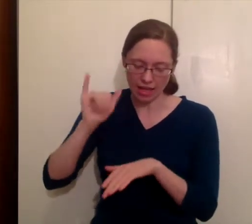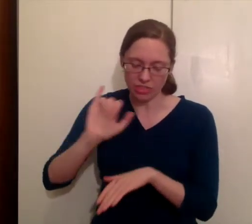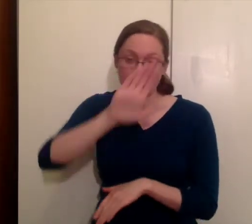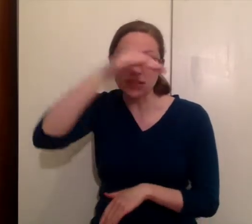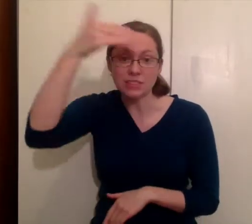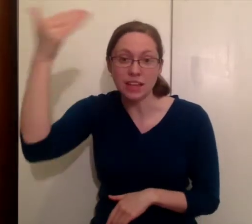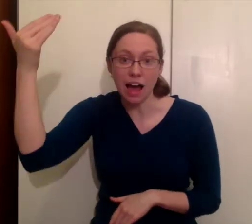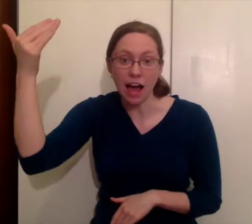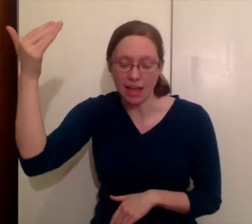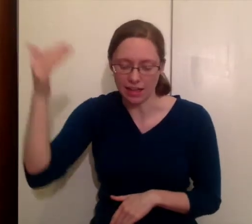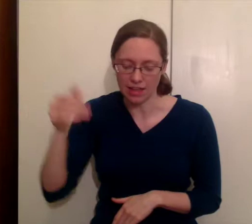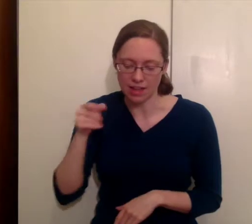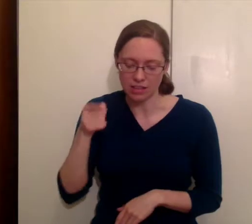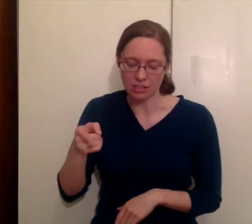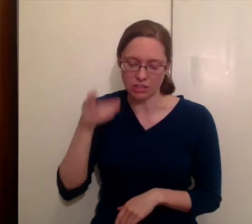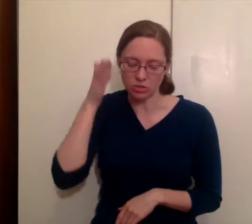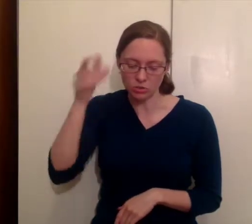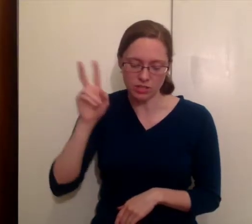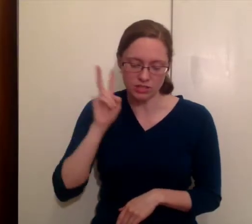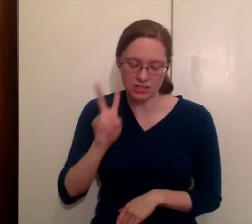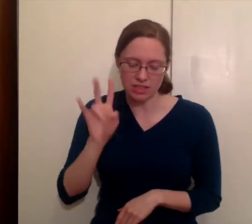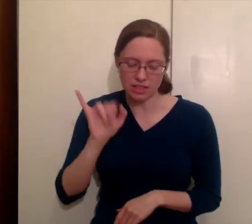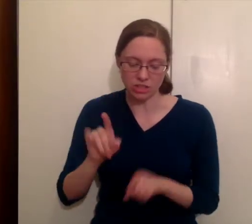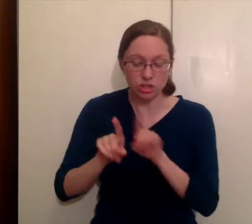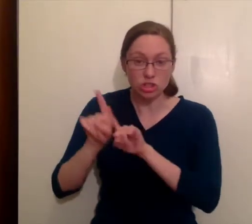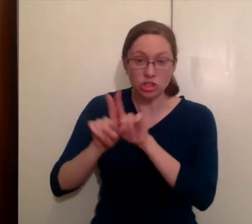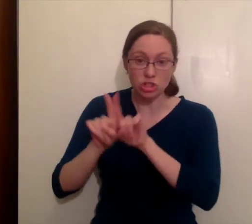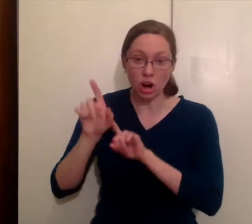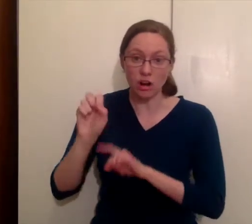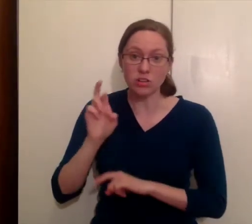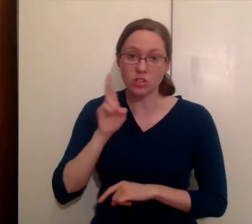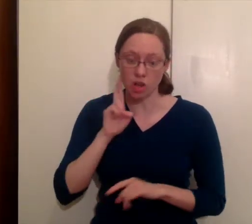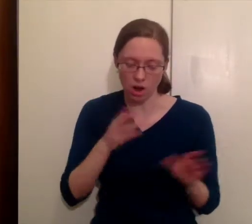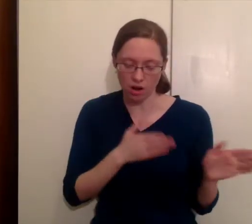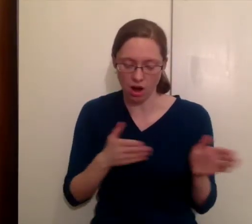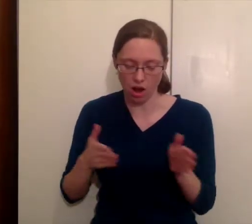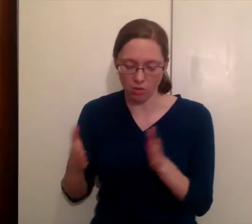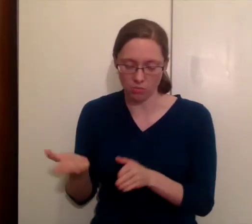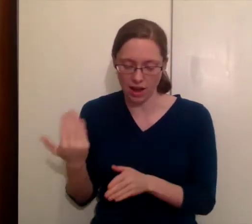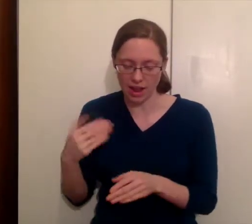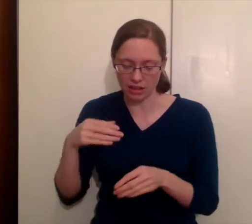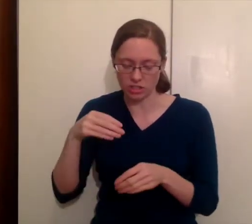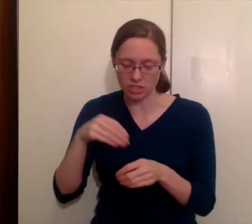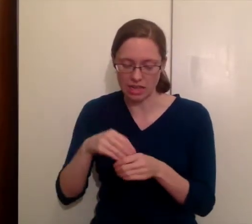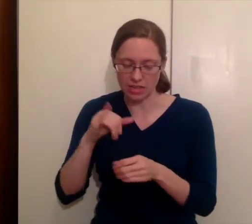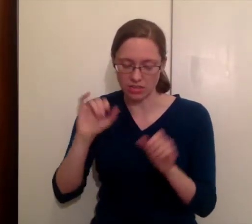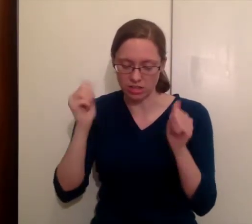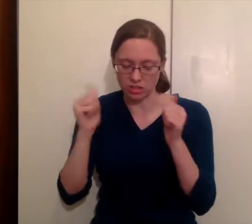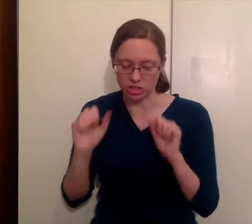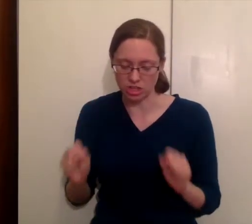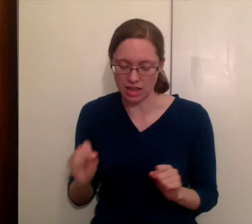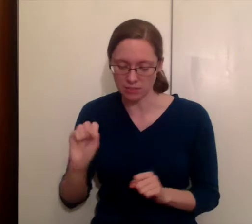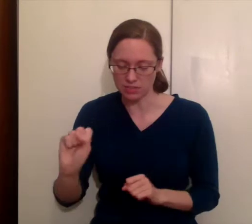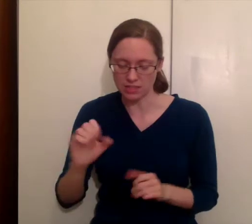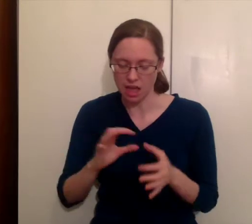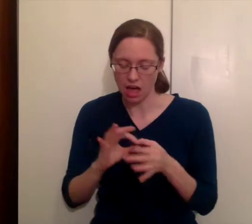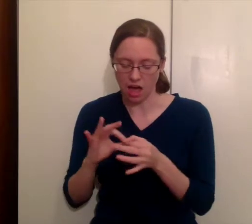the sky. You will see the stars are arranged in the shapes